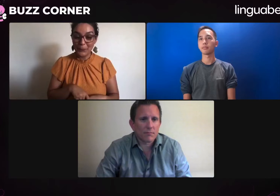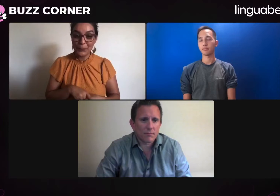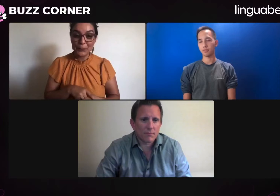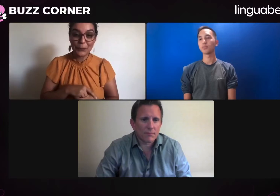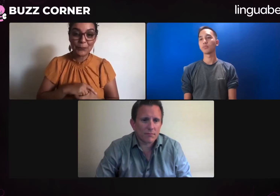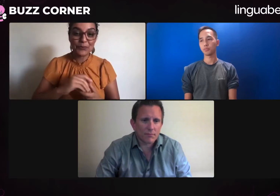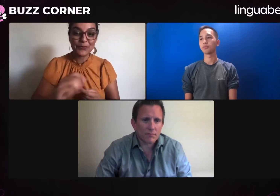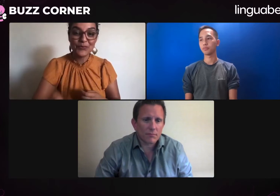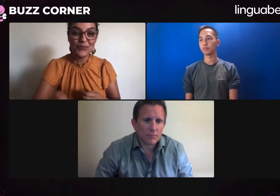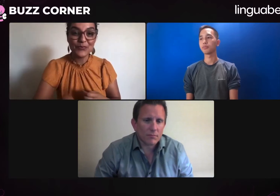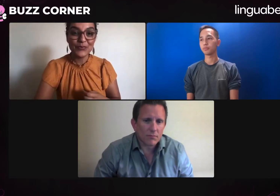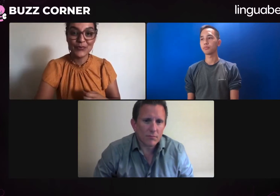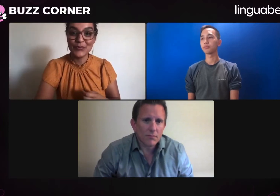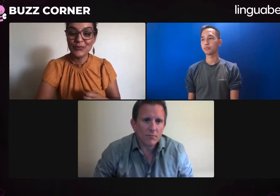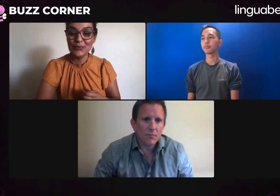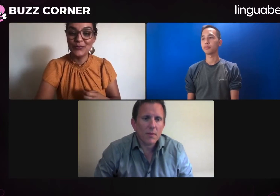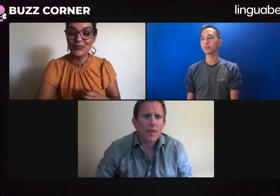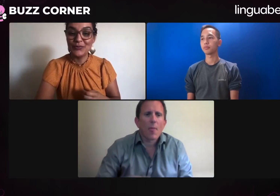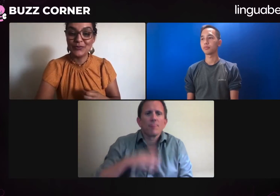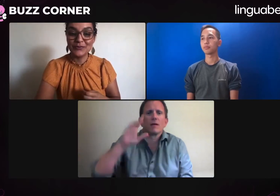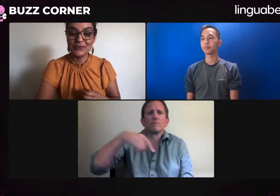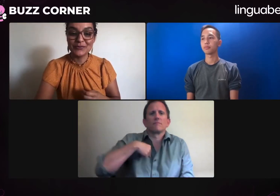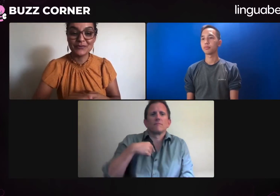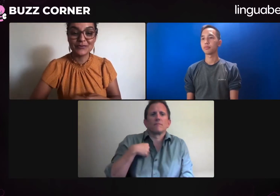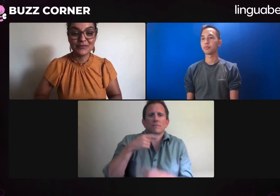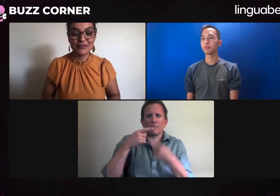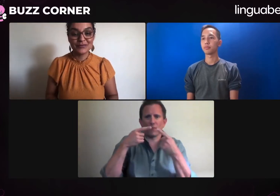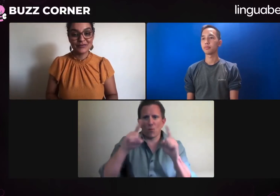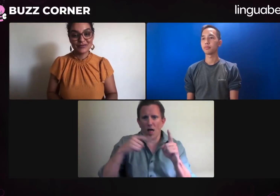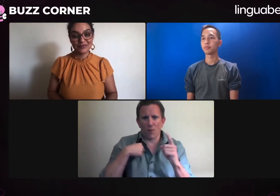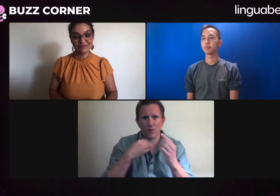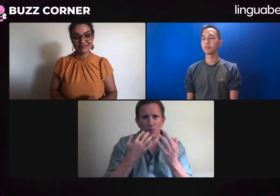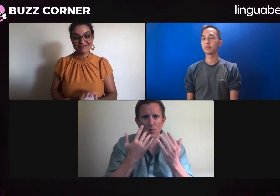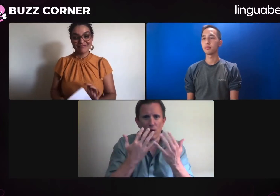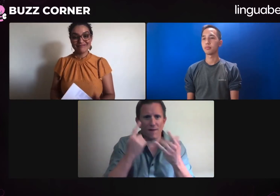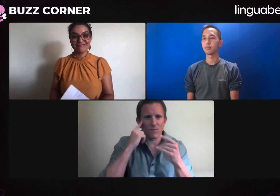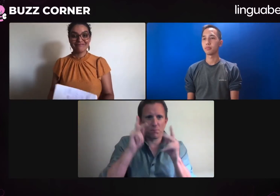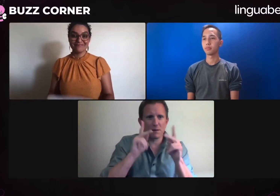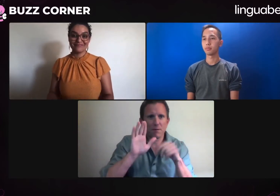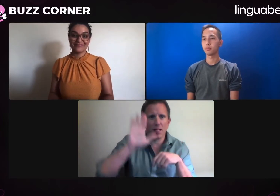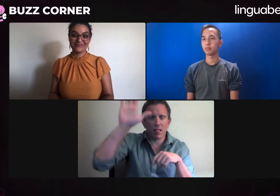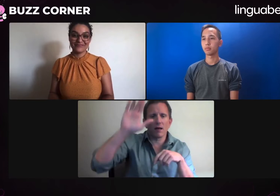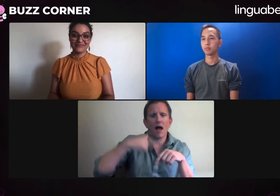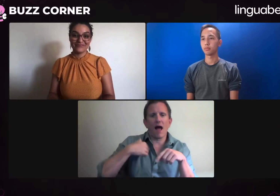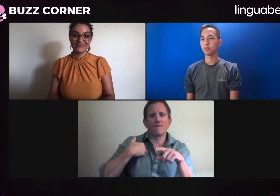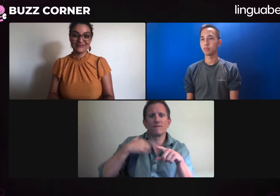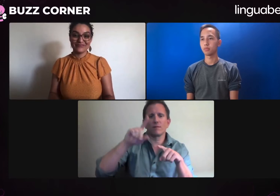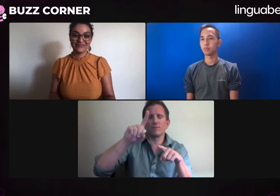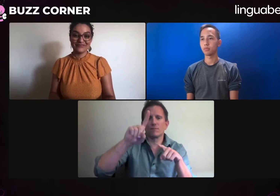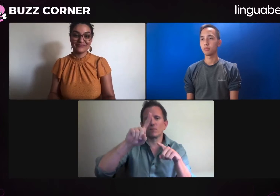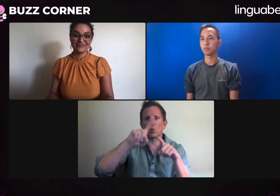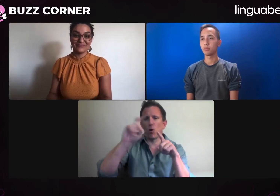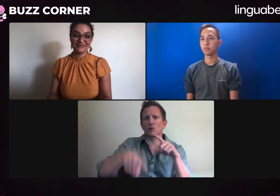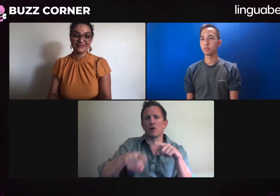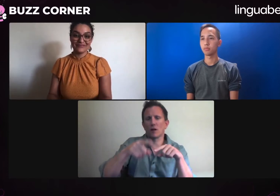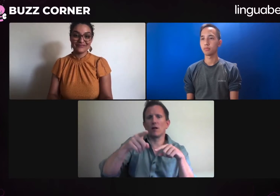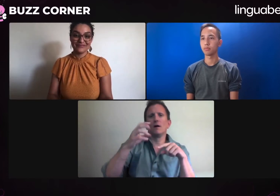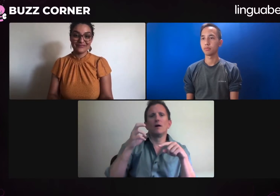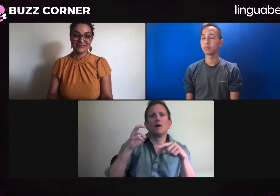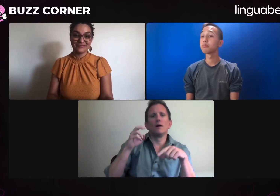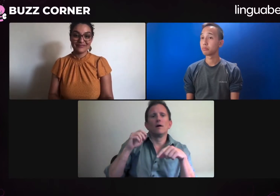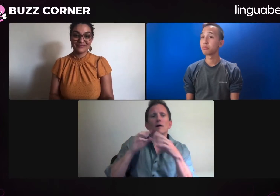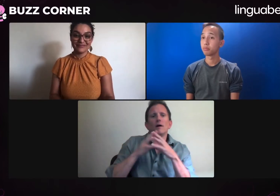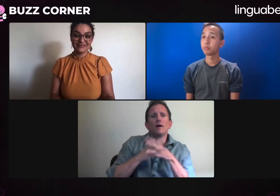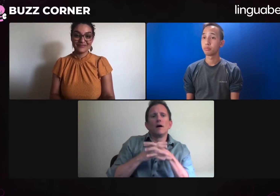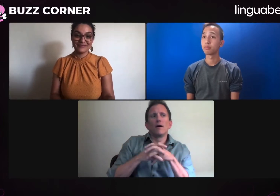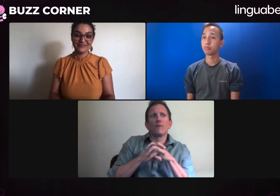you to come on screen and ask that question as well, if you don't want to just type it in the chat. So feel free to engage with us. And while we're